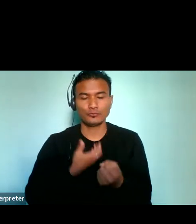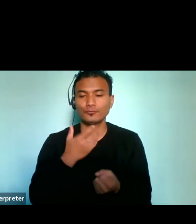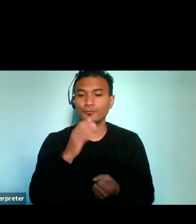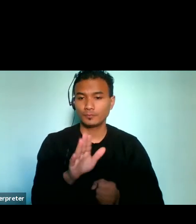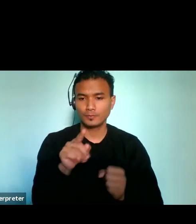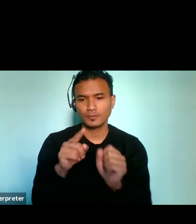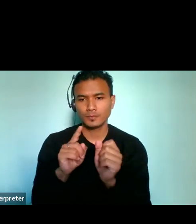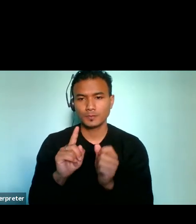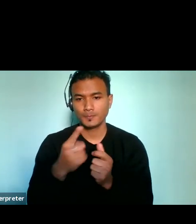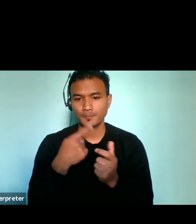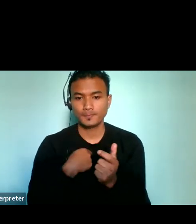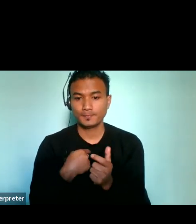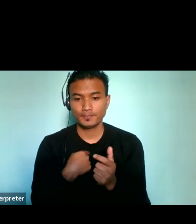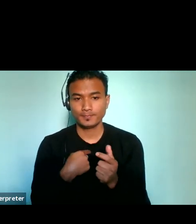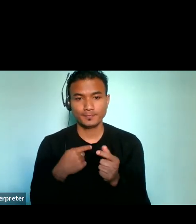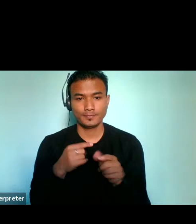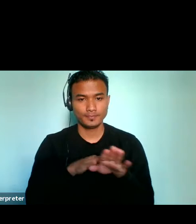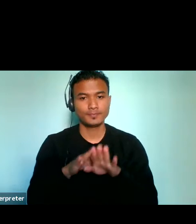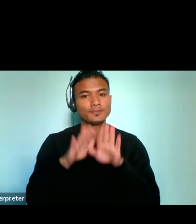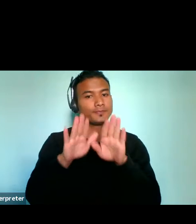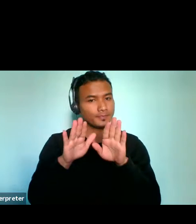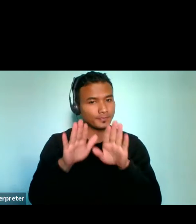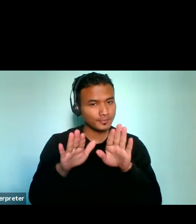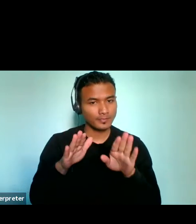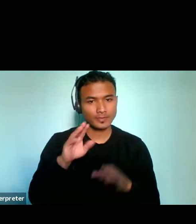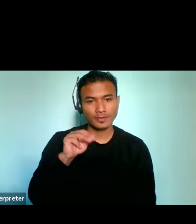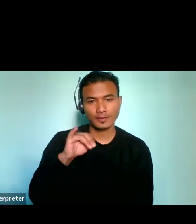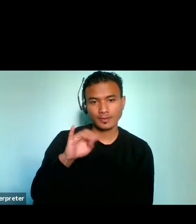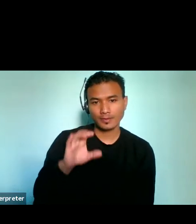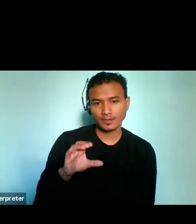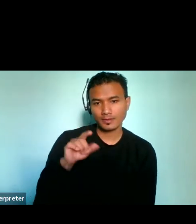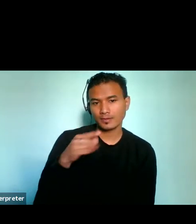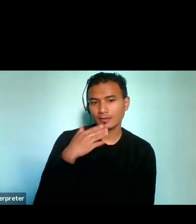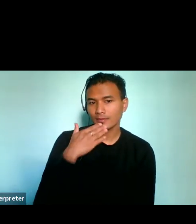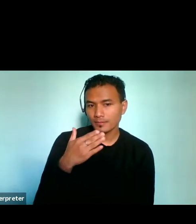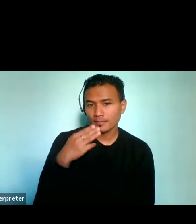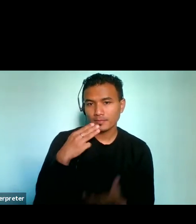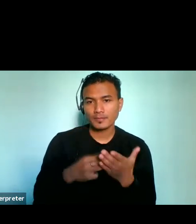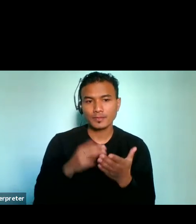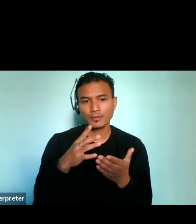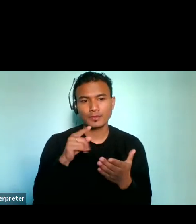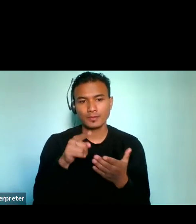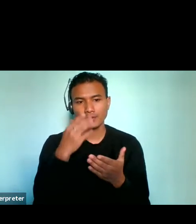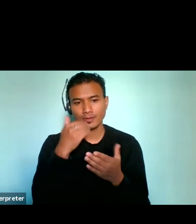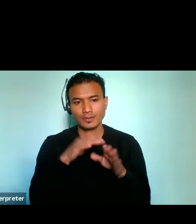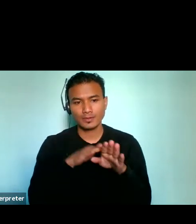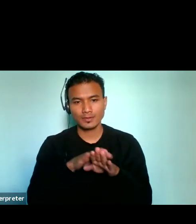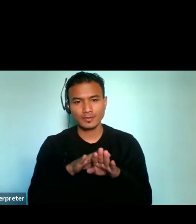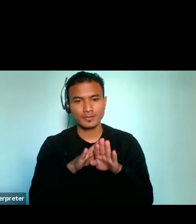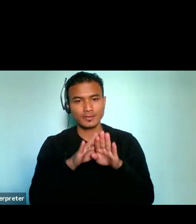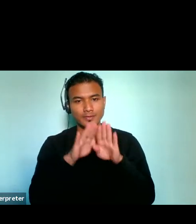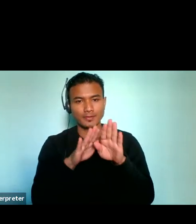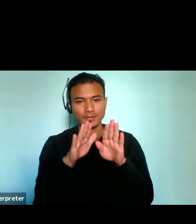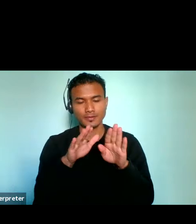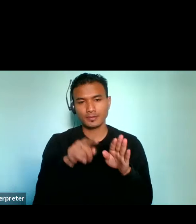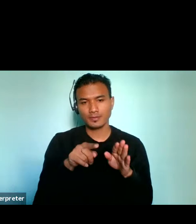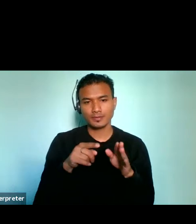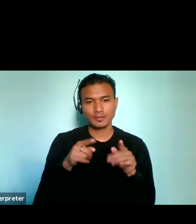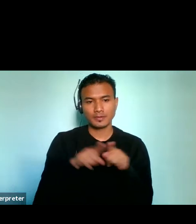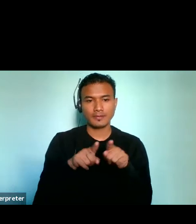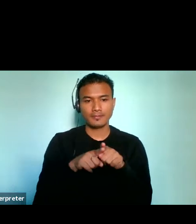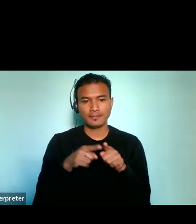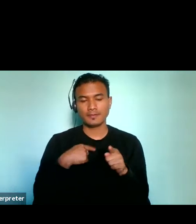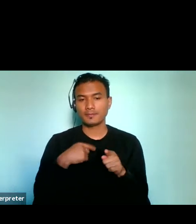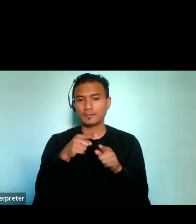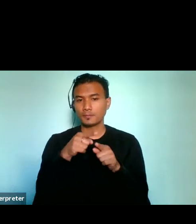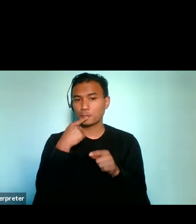would really like to thank, and Mike says not just thanking, but really mean to thank, the same way as Mike is